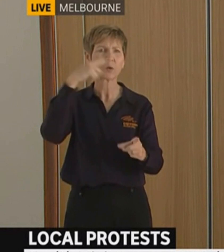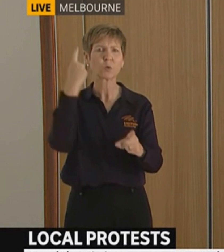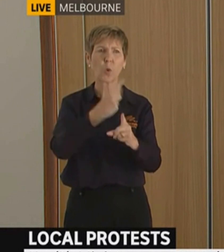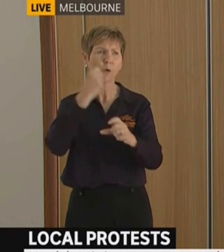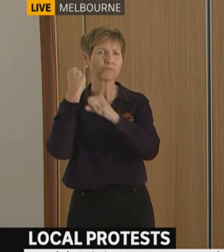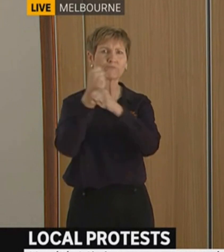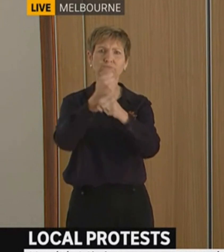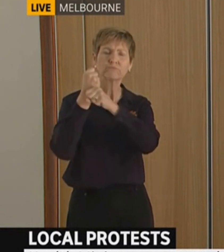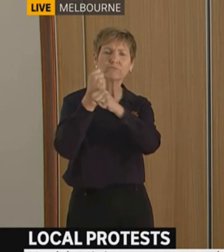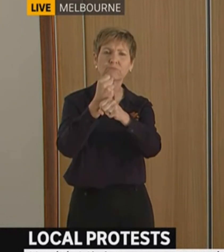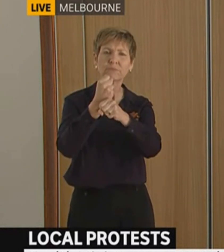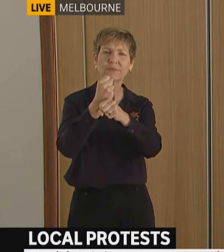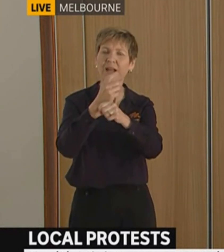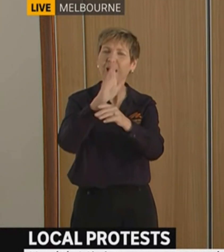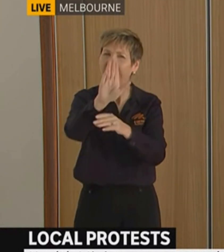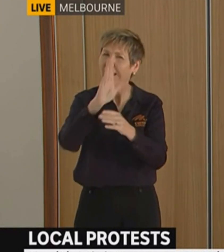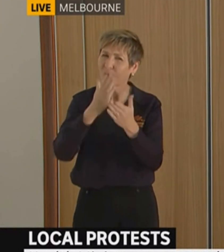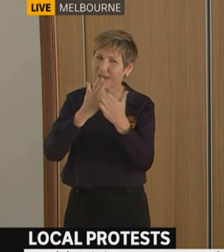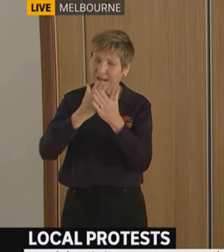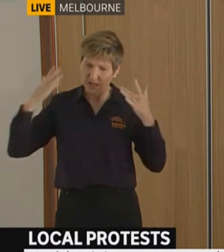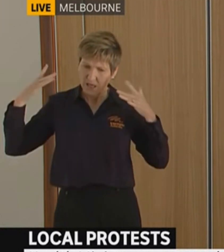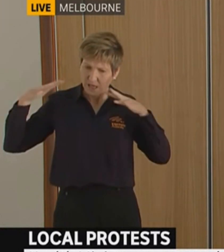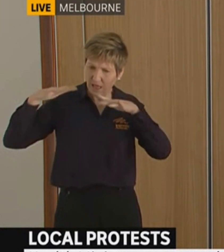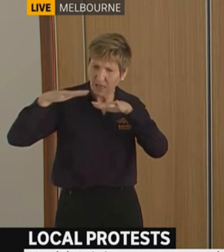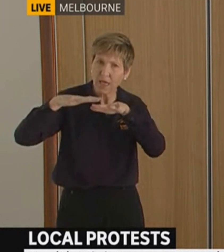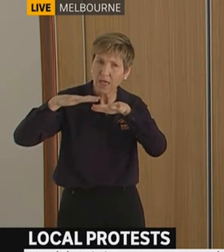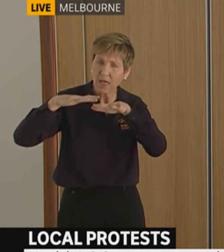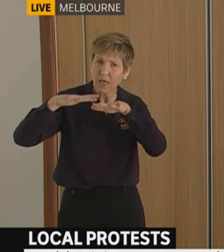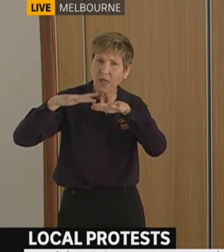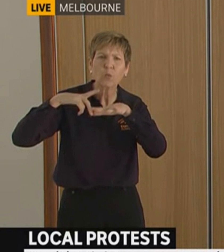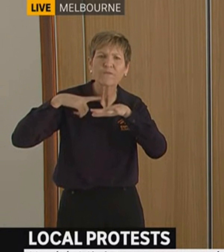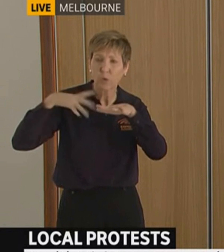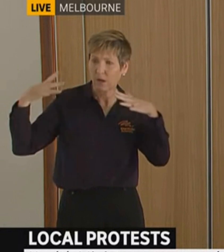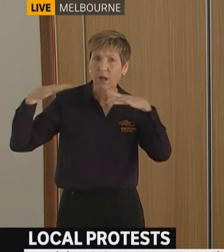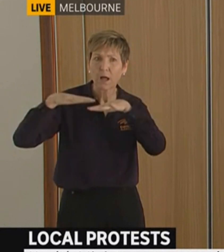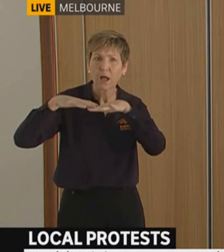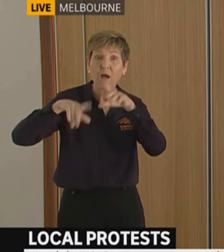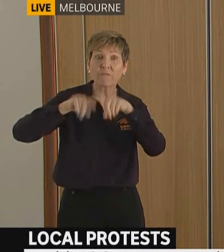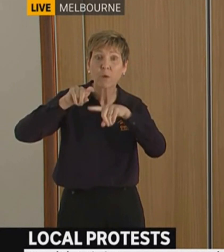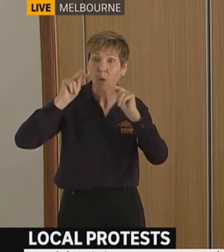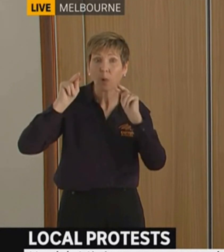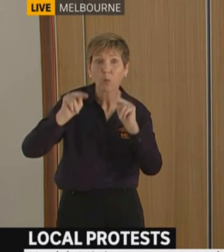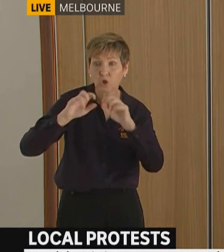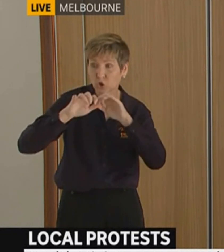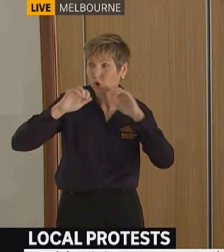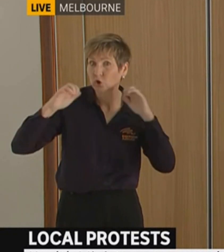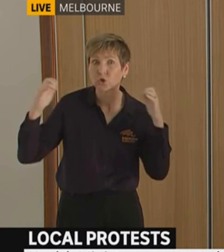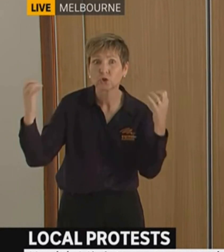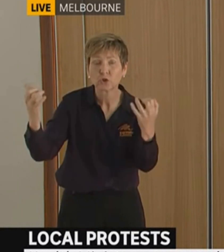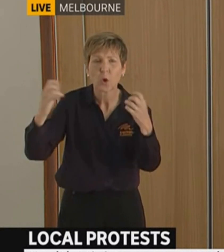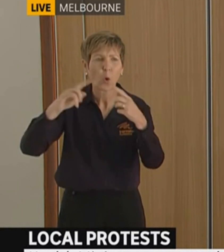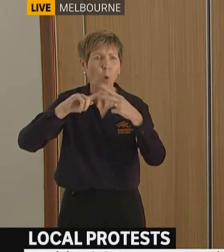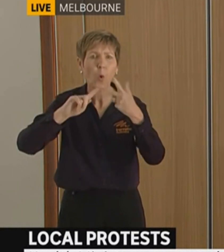protest or a football match, whether it's an artistic endeavour or an expression